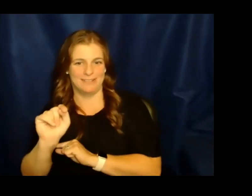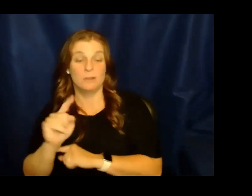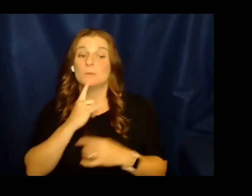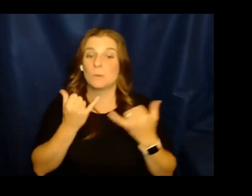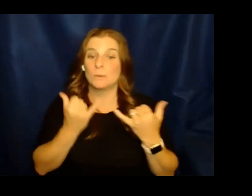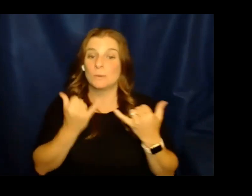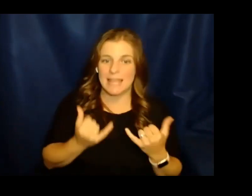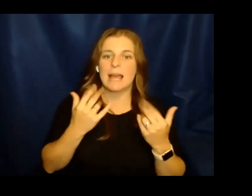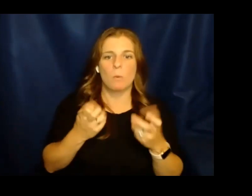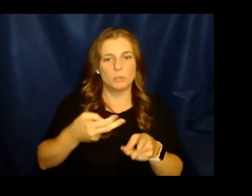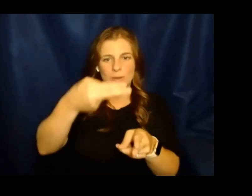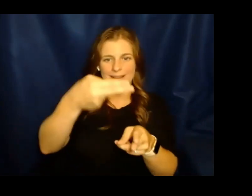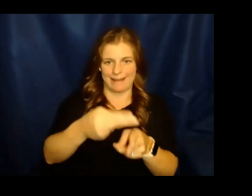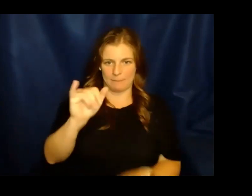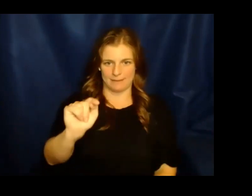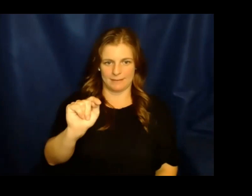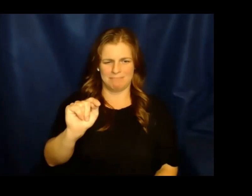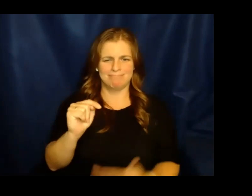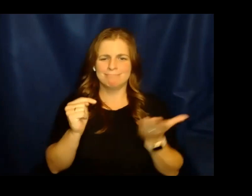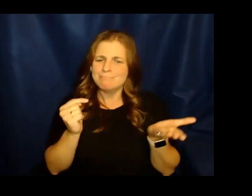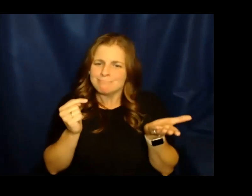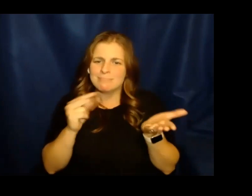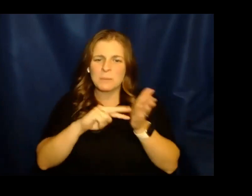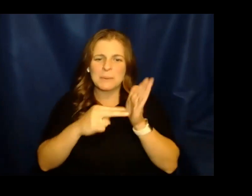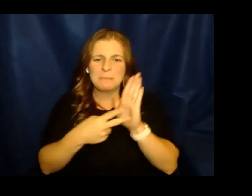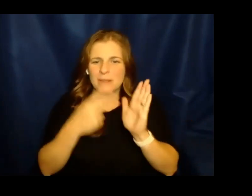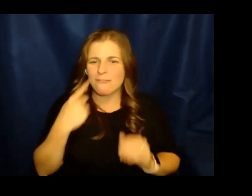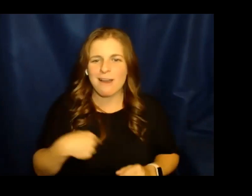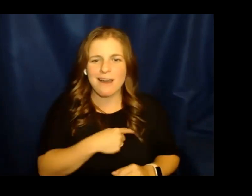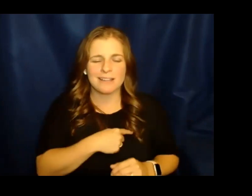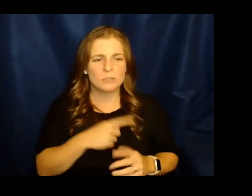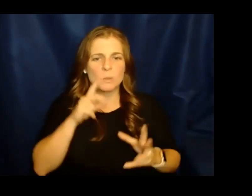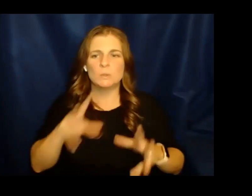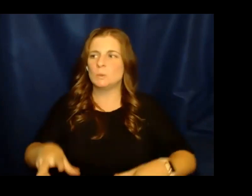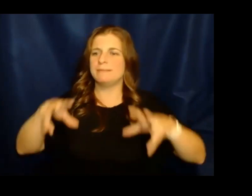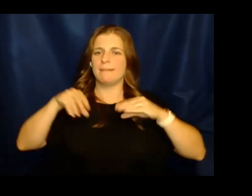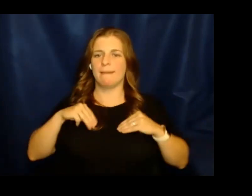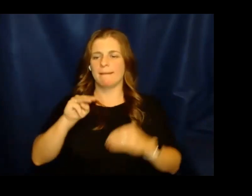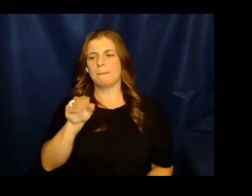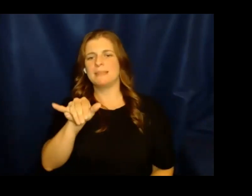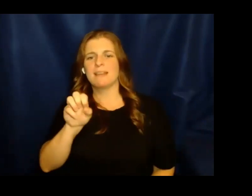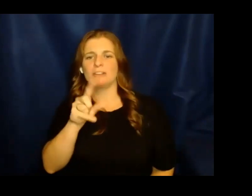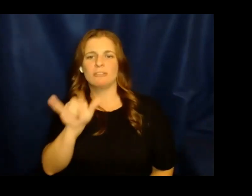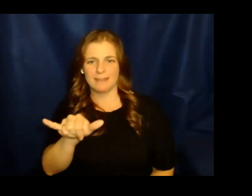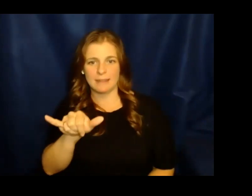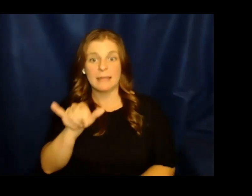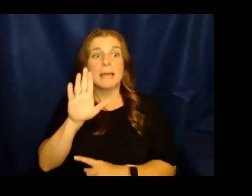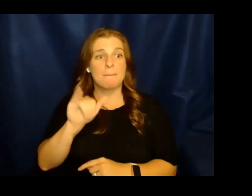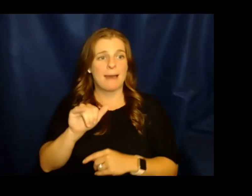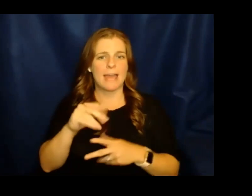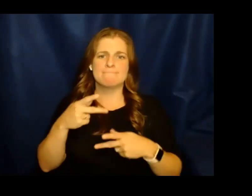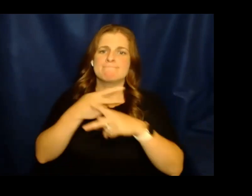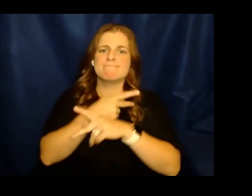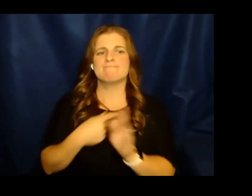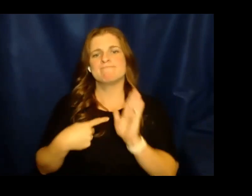name it. What does it mean for us to take on misogyny by amplifying our voices, by changing